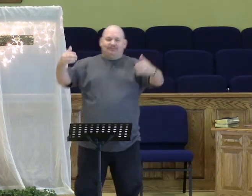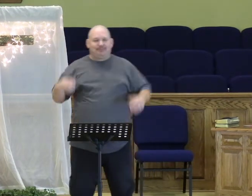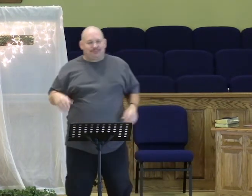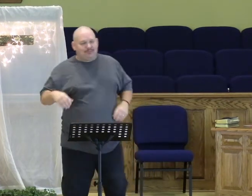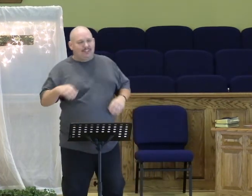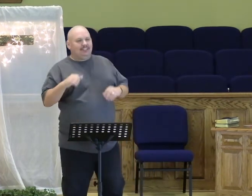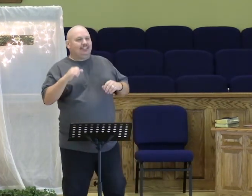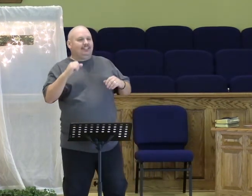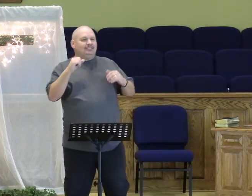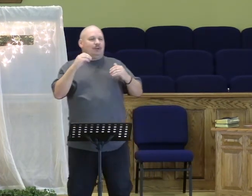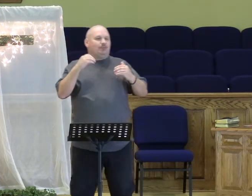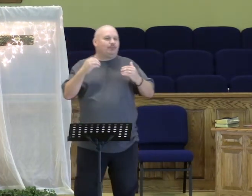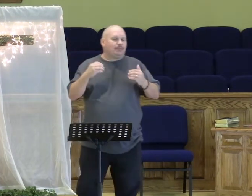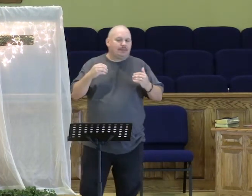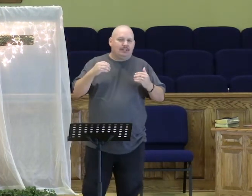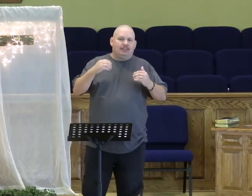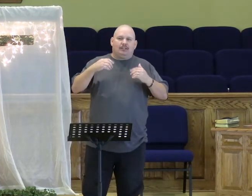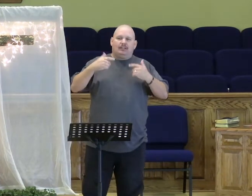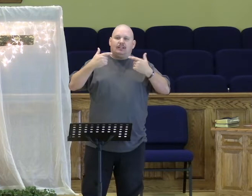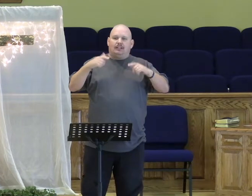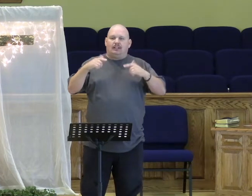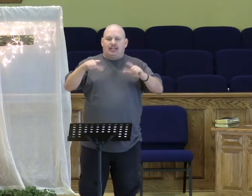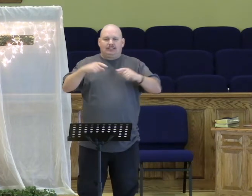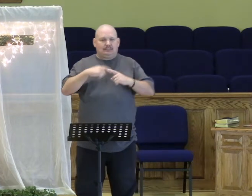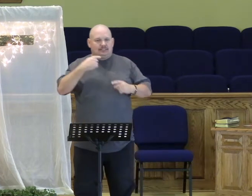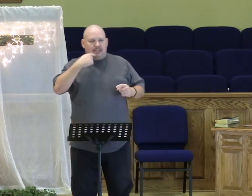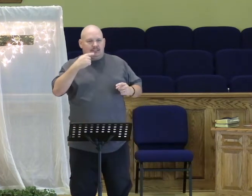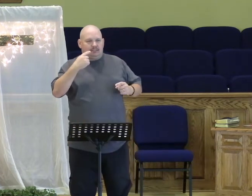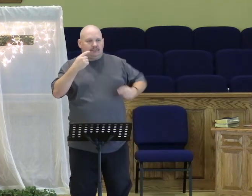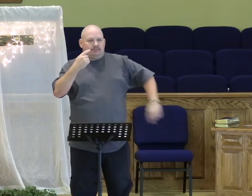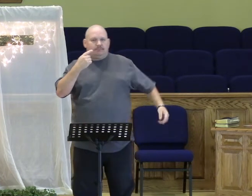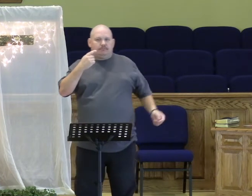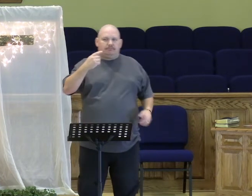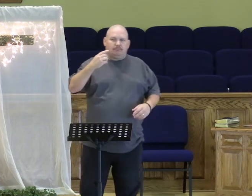church. Help us. All right, so now let's,